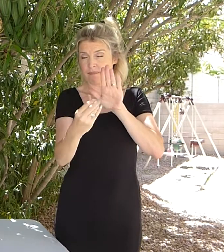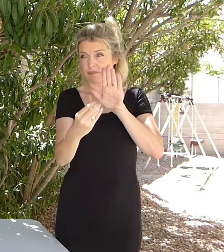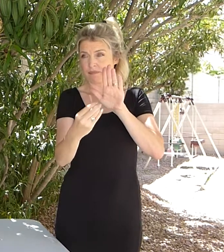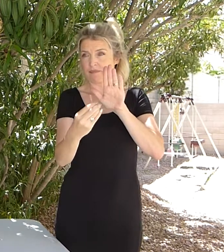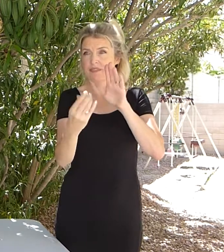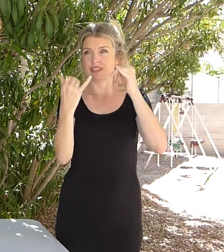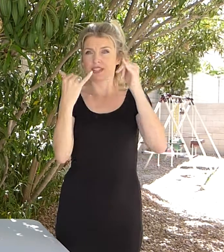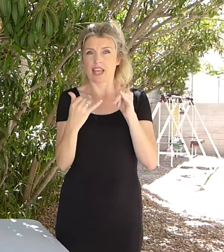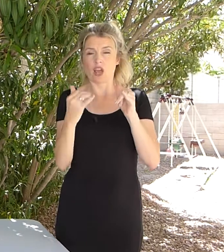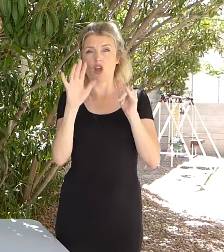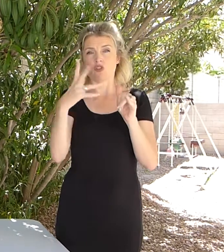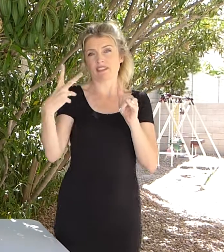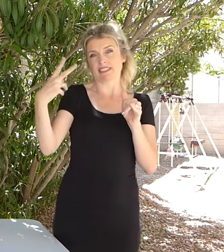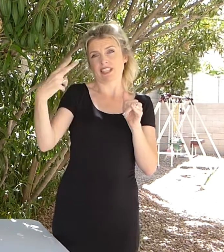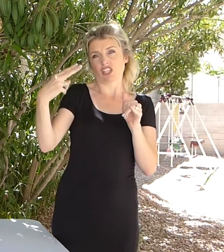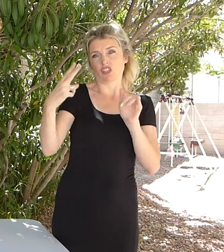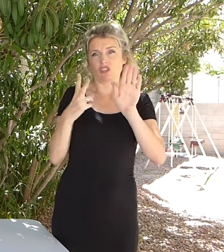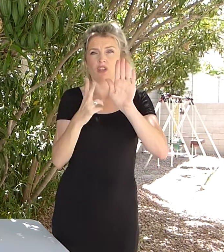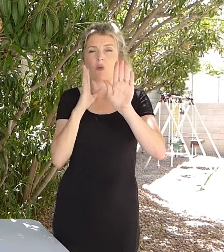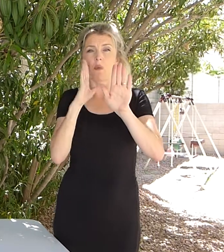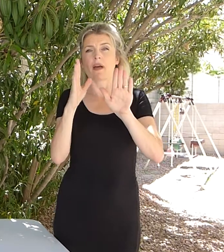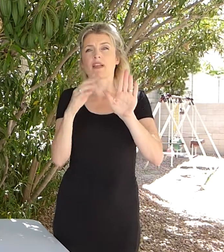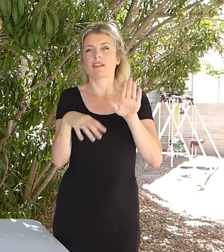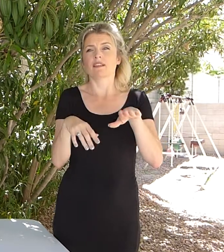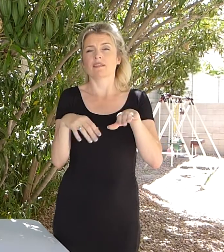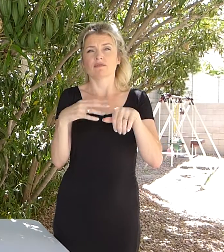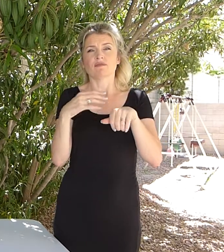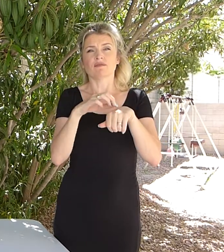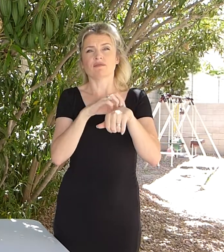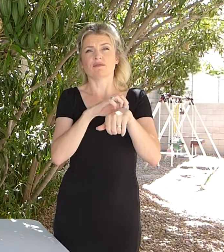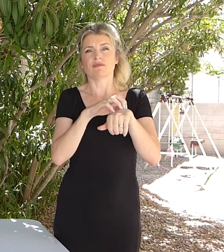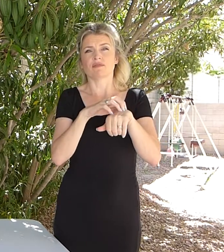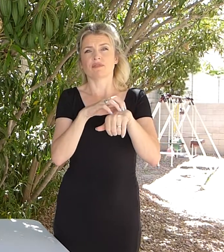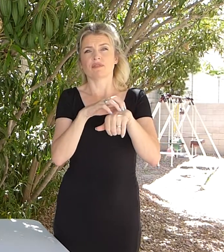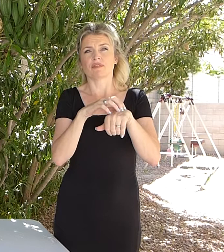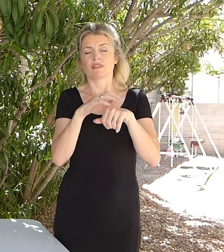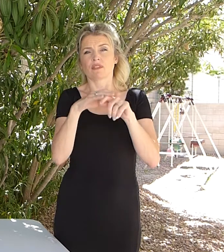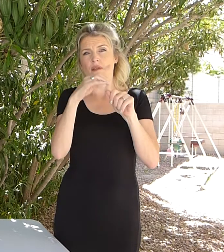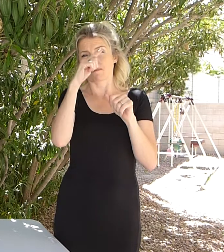scissors, and you're just going to cut out